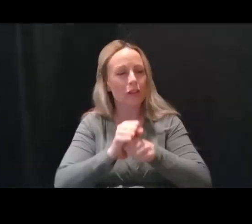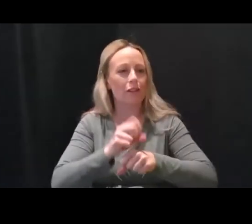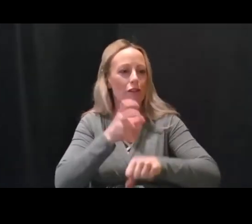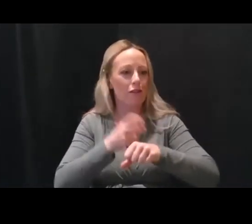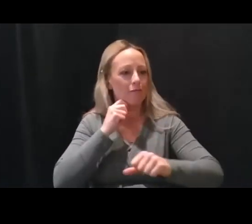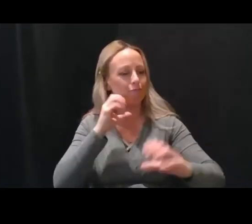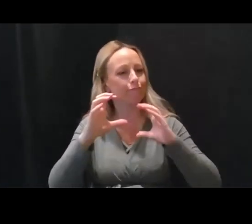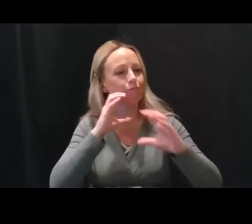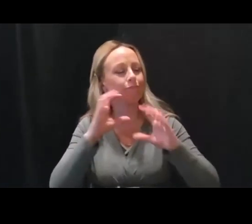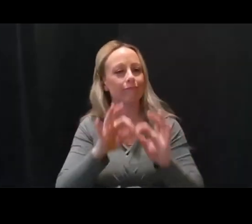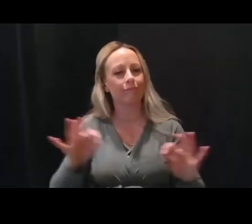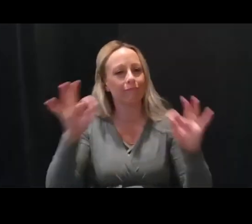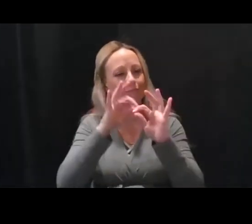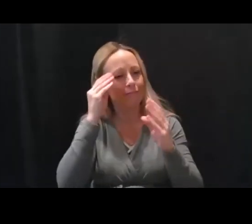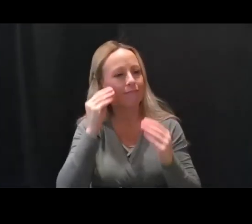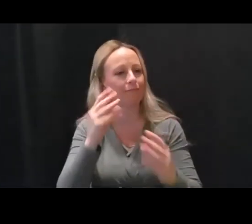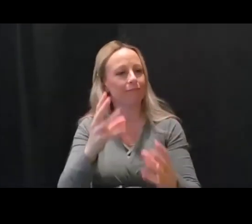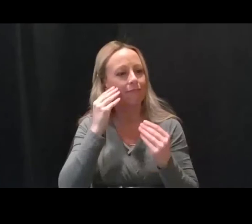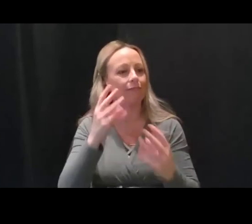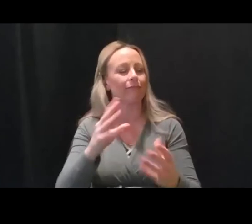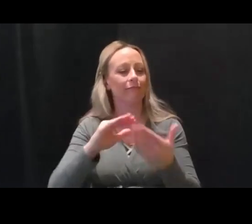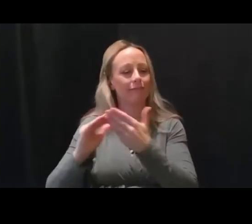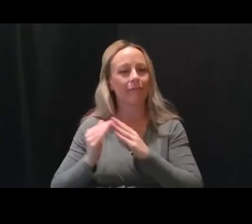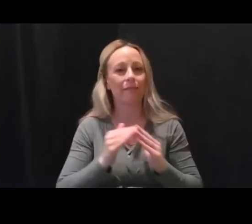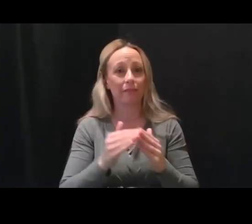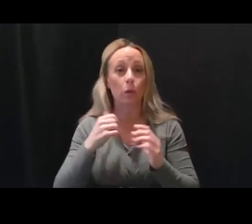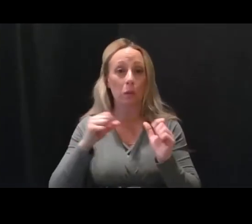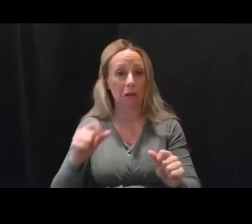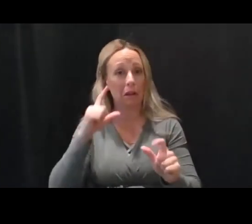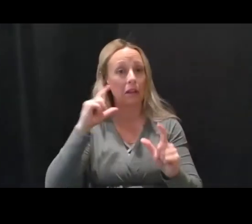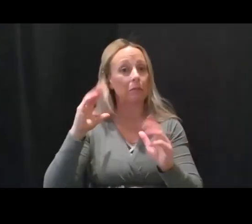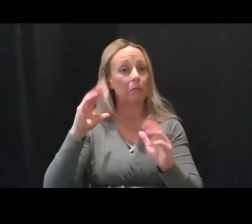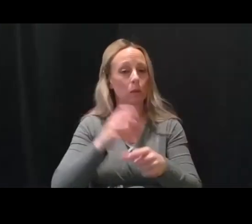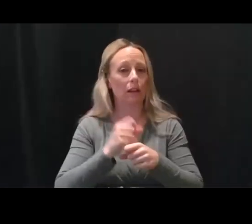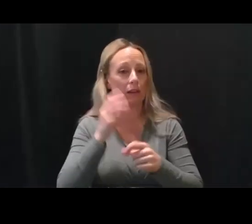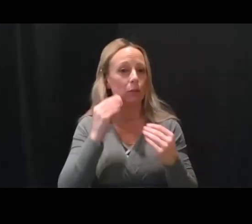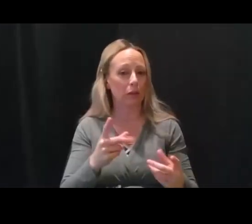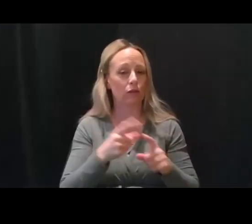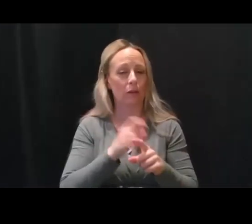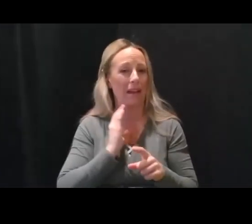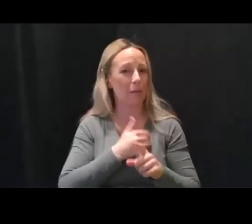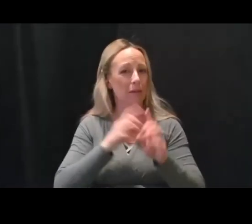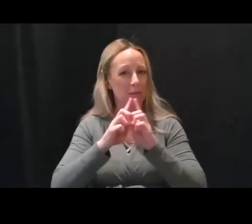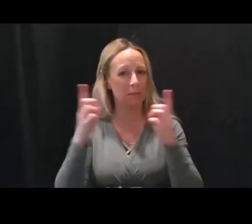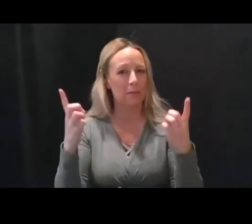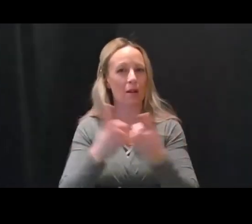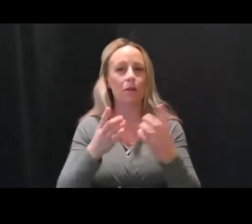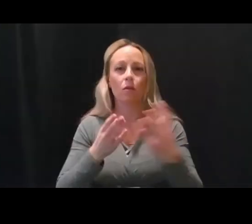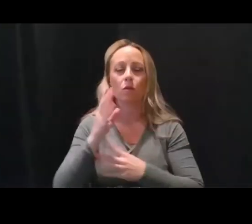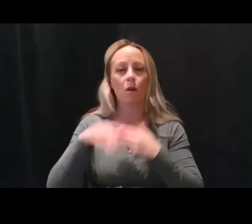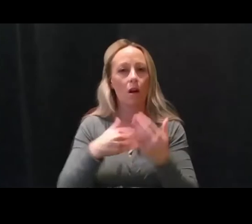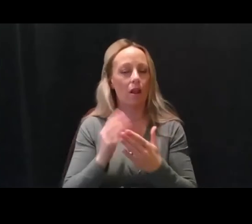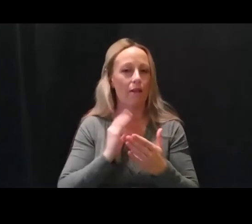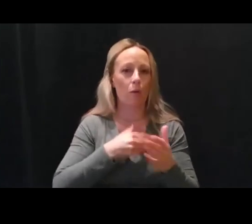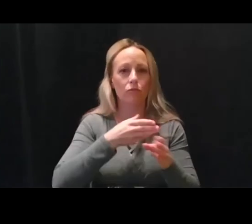important information to our community. You can expect to get information on this from our departments through all of our avenues,